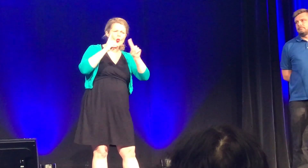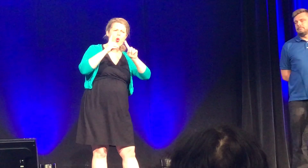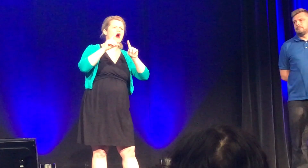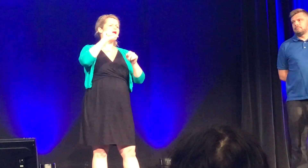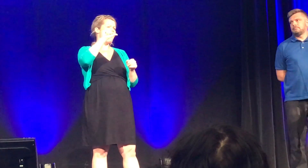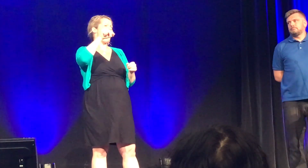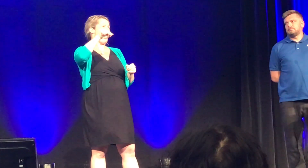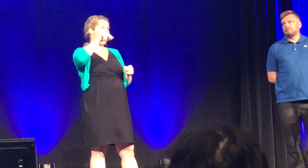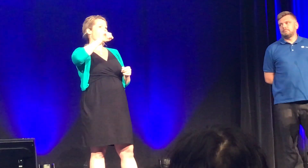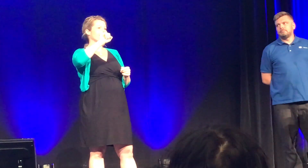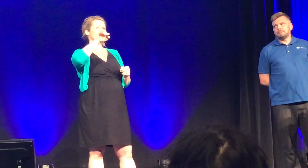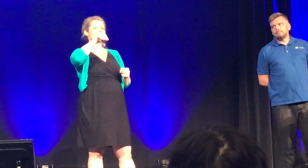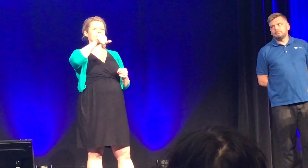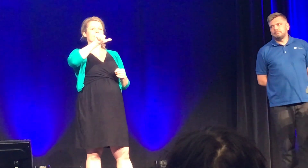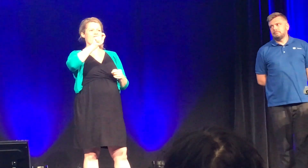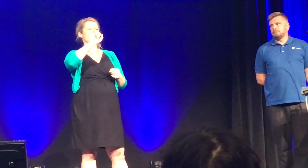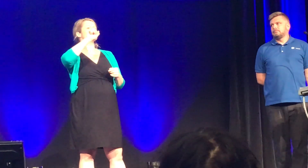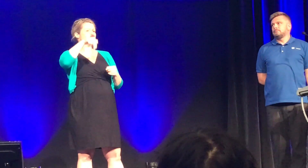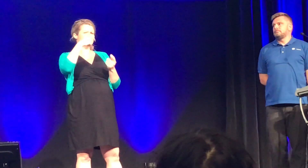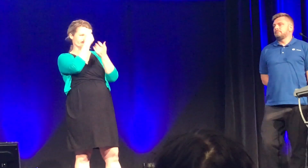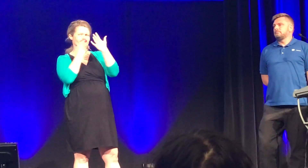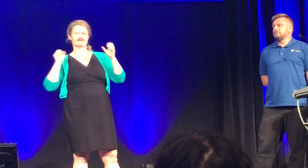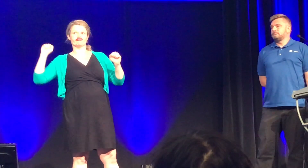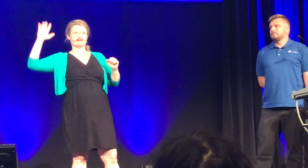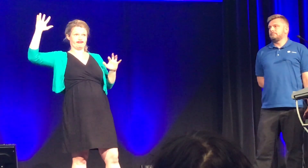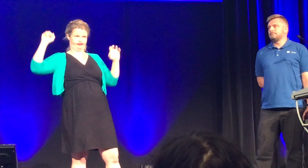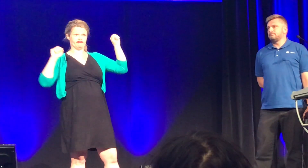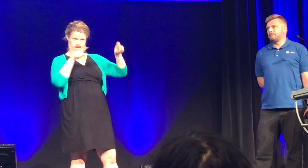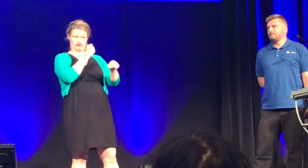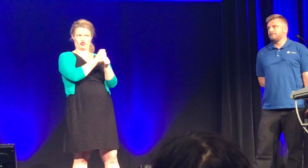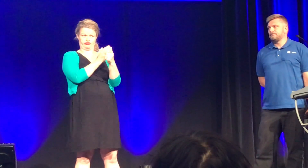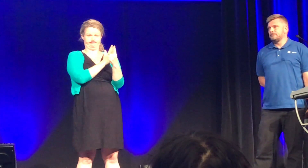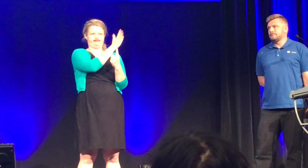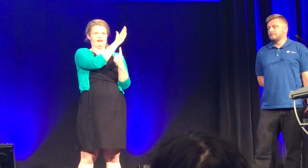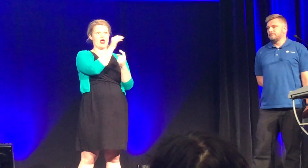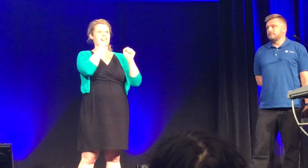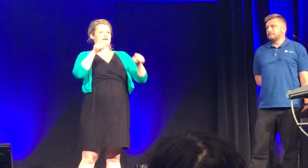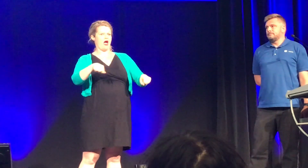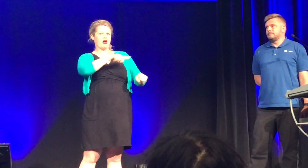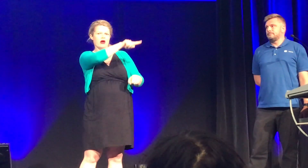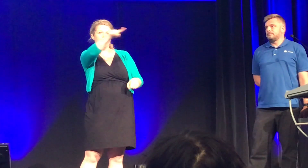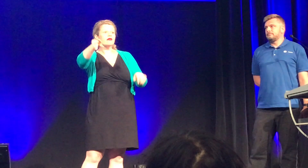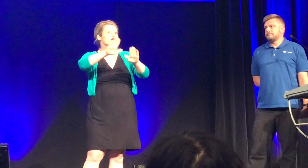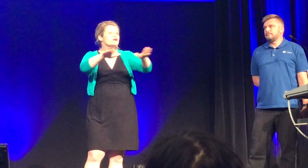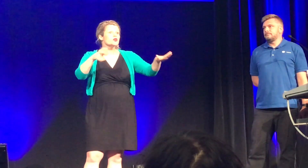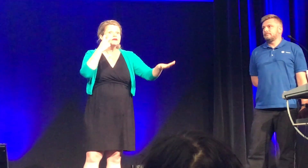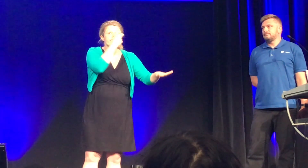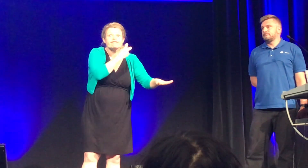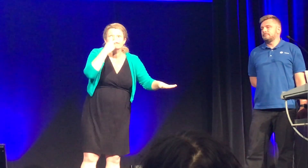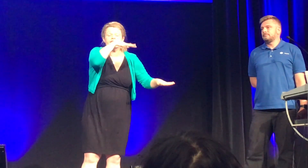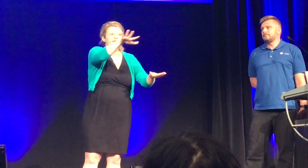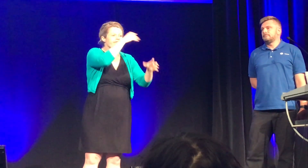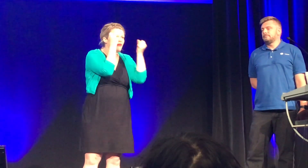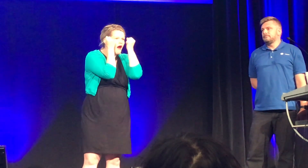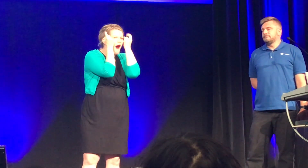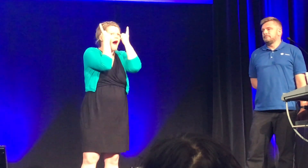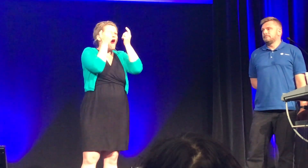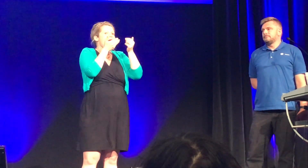to make them. By using these graphics, we make the videos more engaging for the deaf children to watch. And